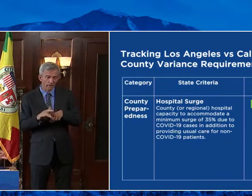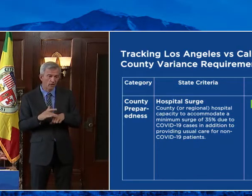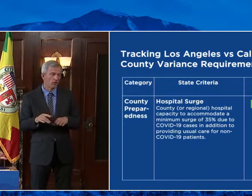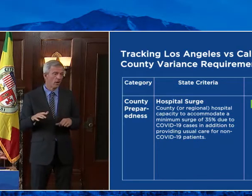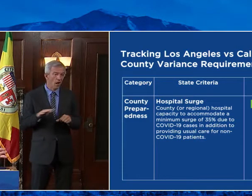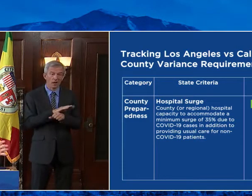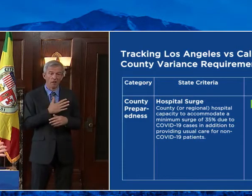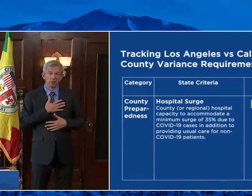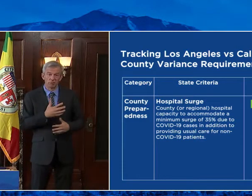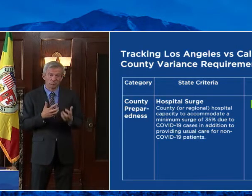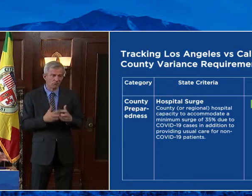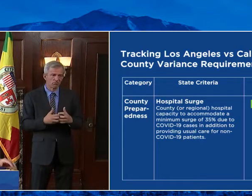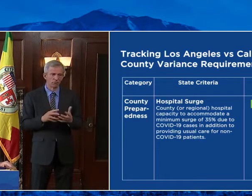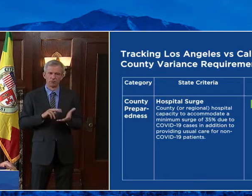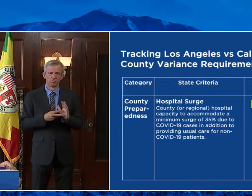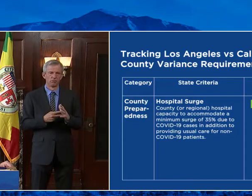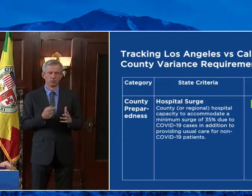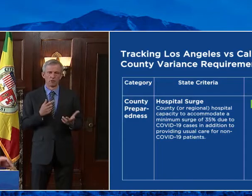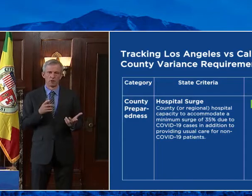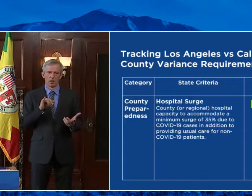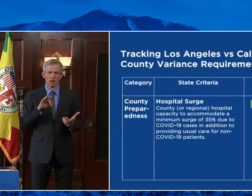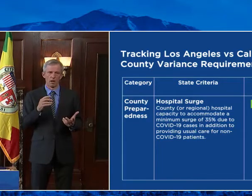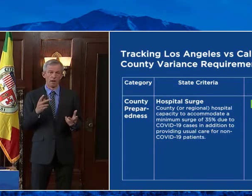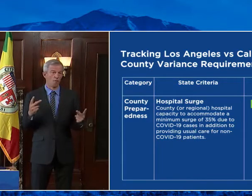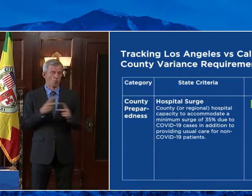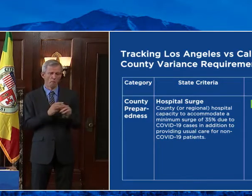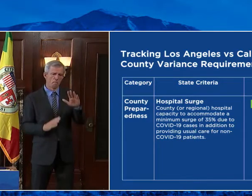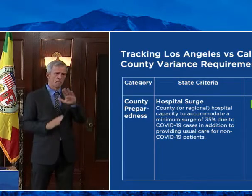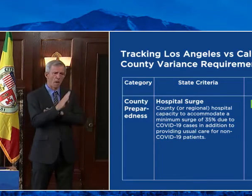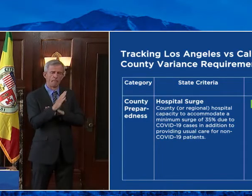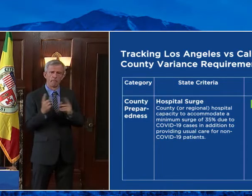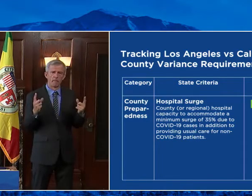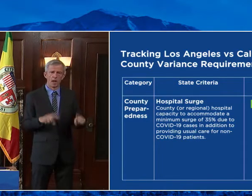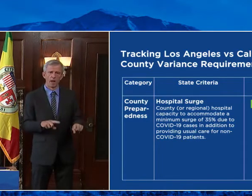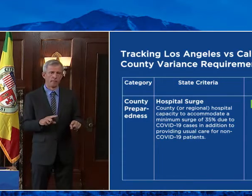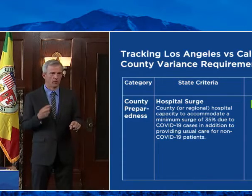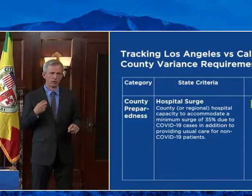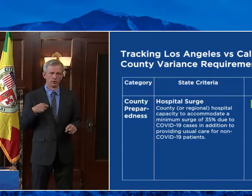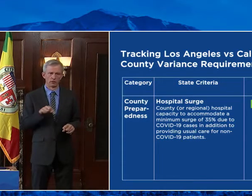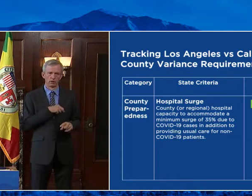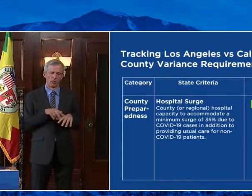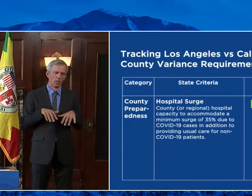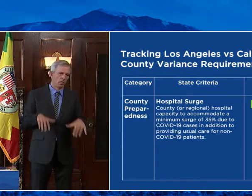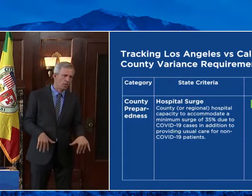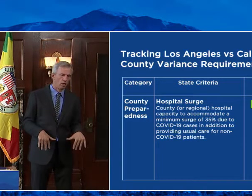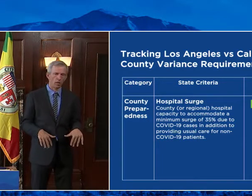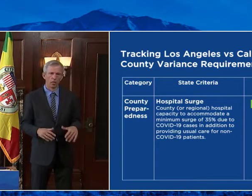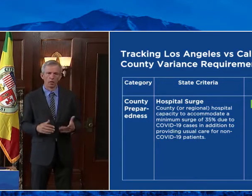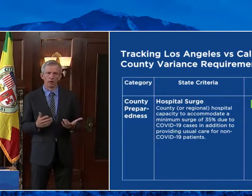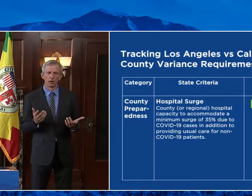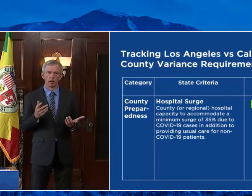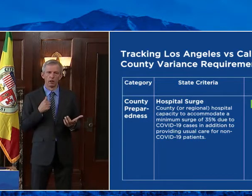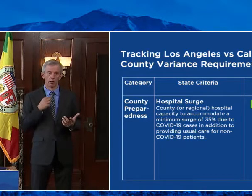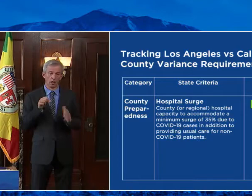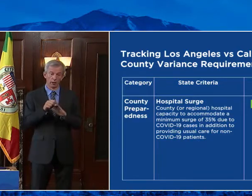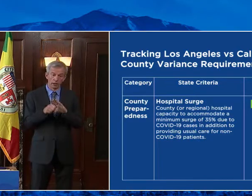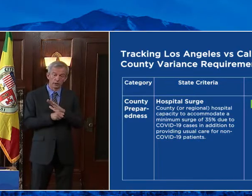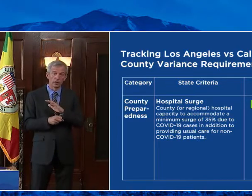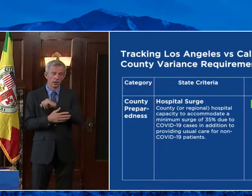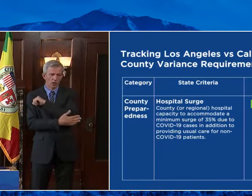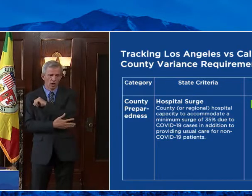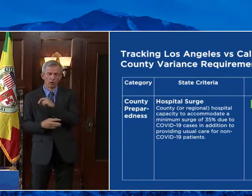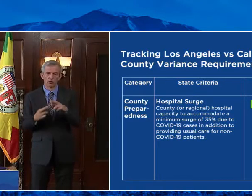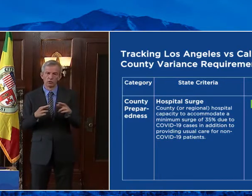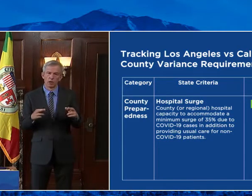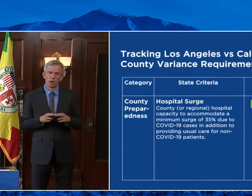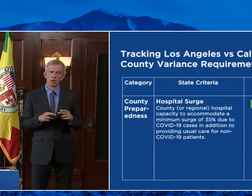can't meet any surge that happens. And we have the state requirement is that county or regional hospital capacity needs